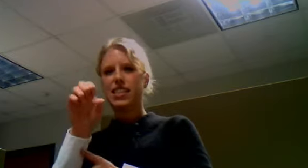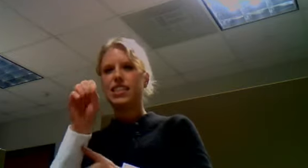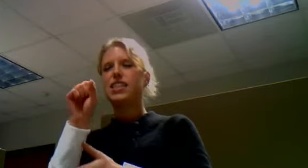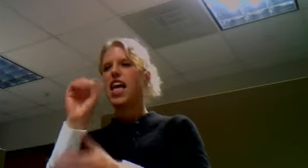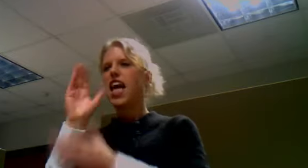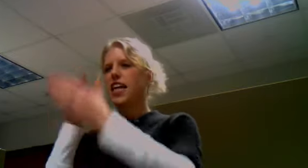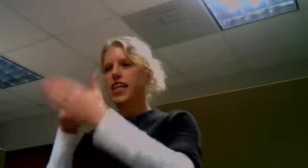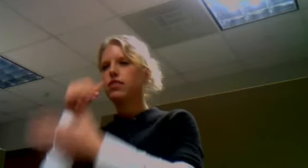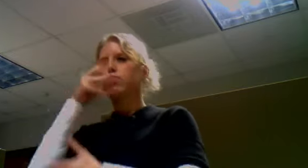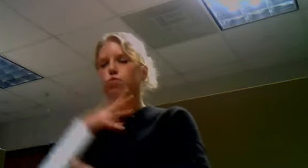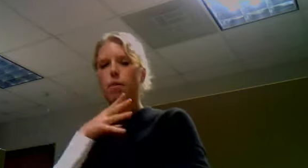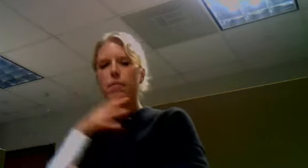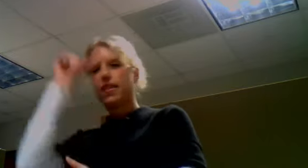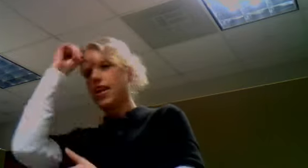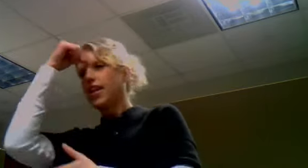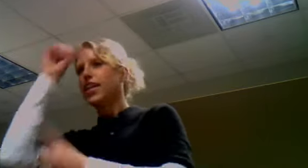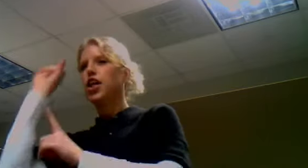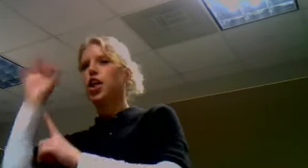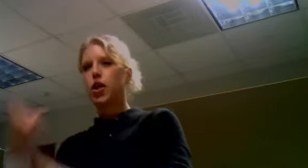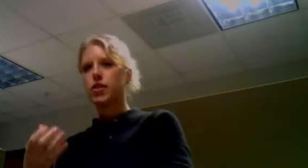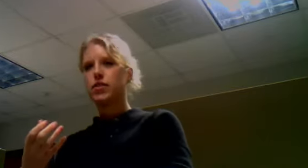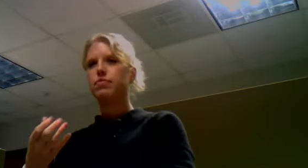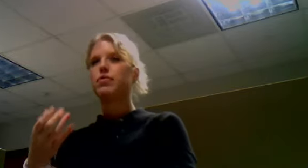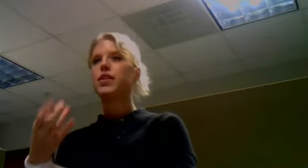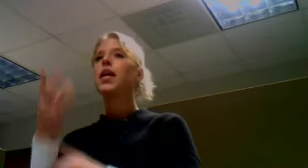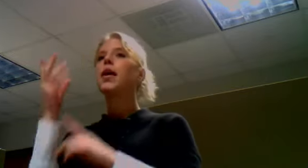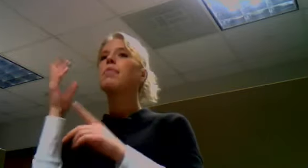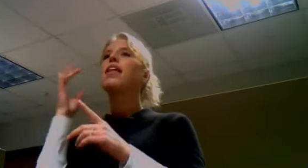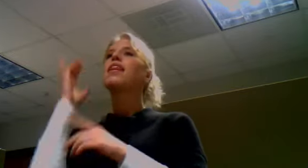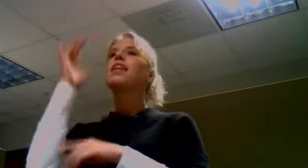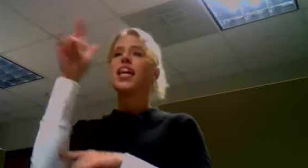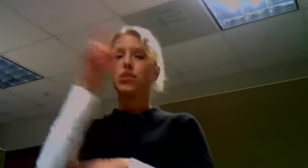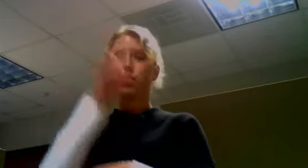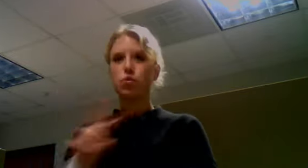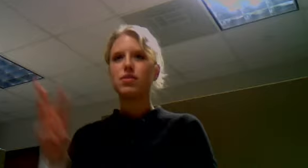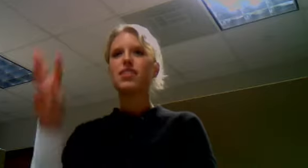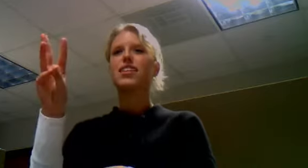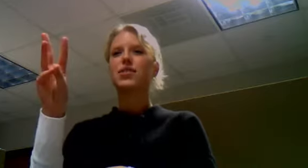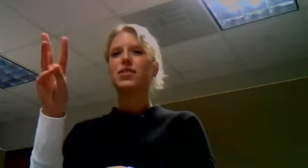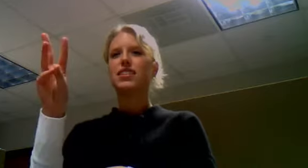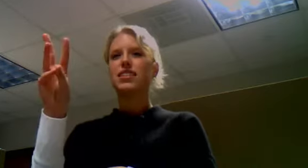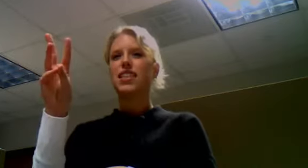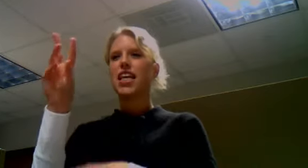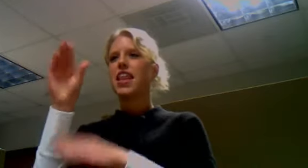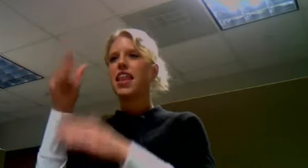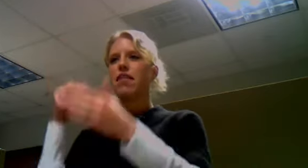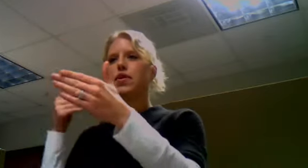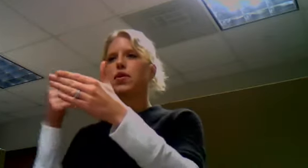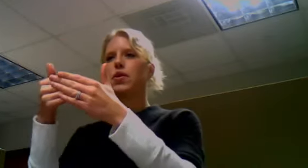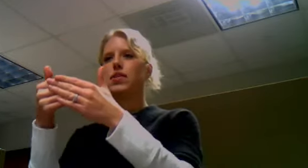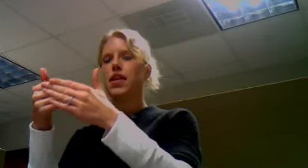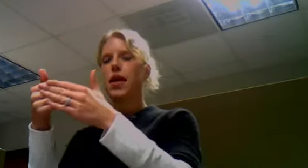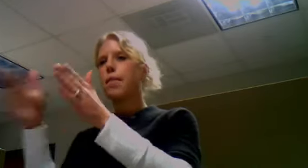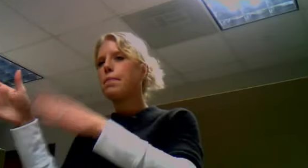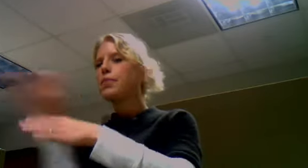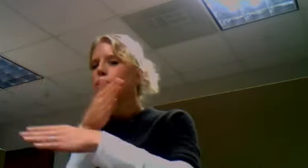women. The good news is by 2006, India has closed the gap between men and women in terms of